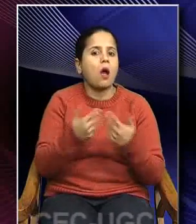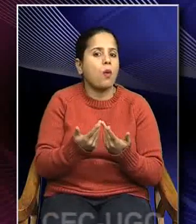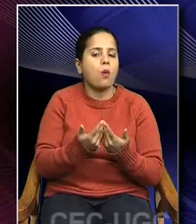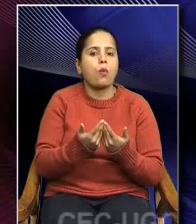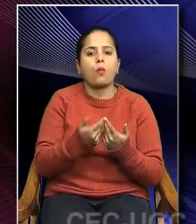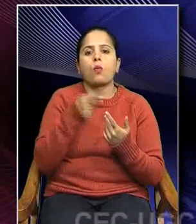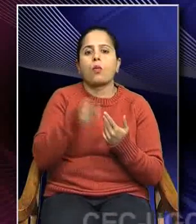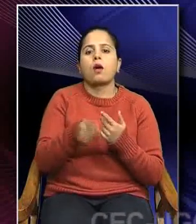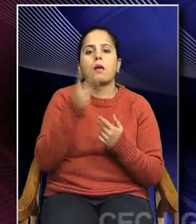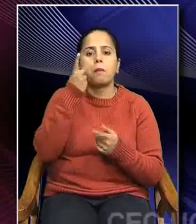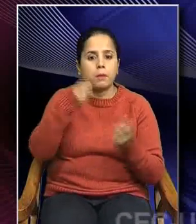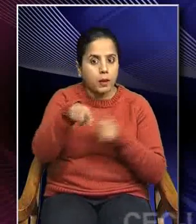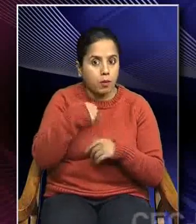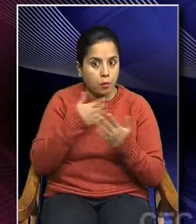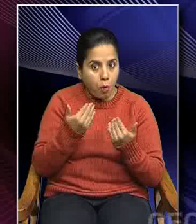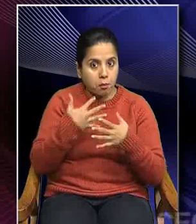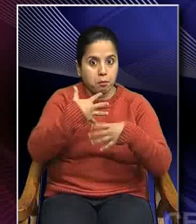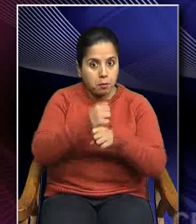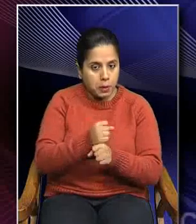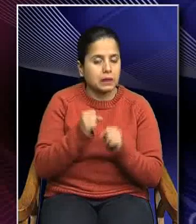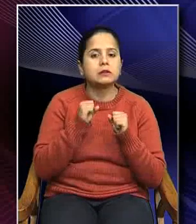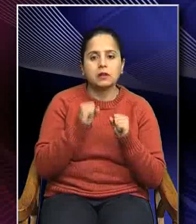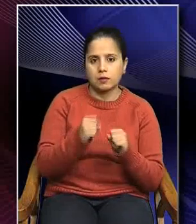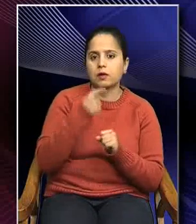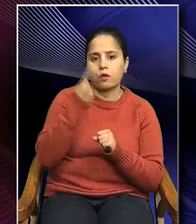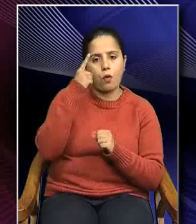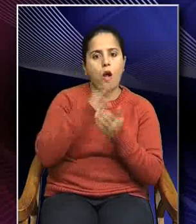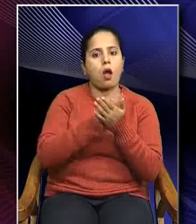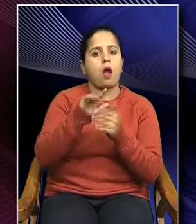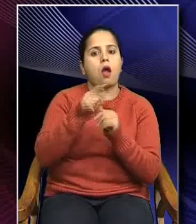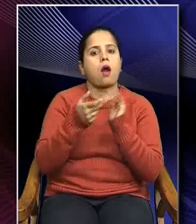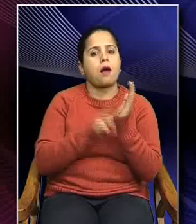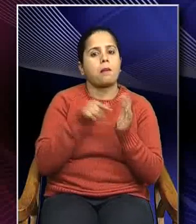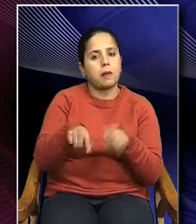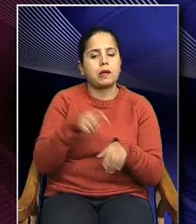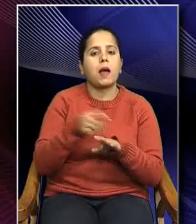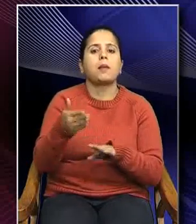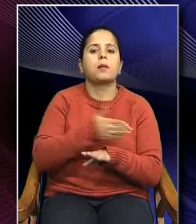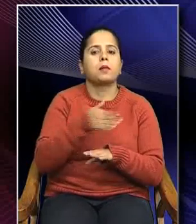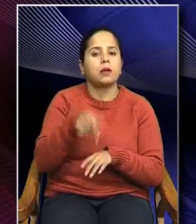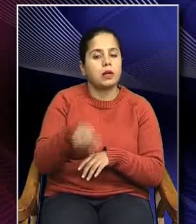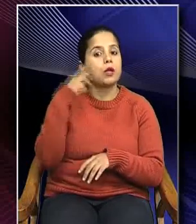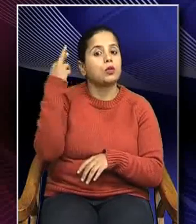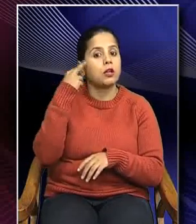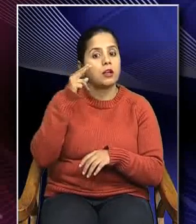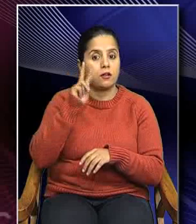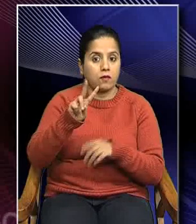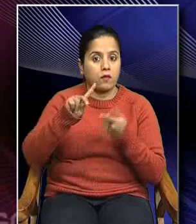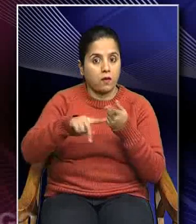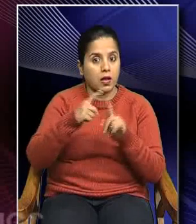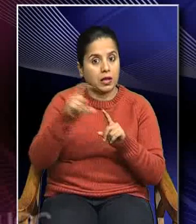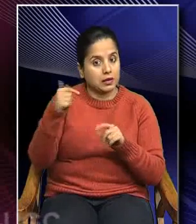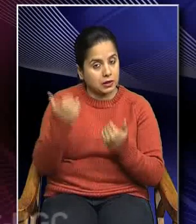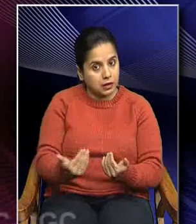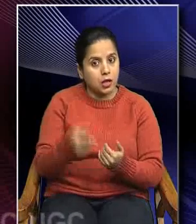of certitude that we can make for Harappan period, and therefore Vedic cosmogony happens to be